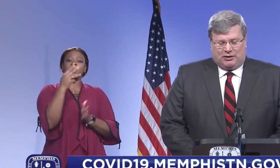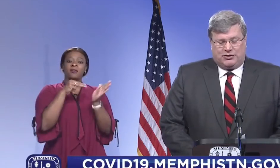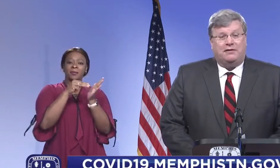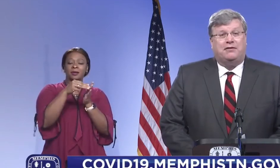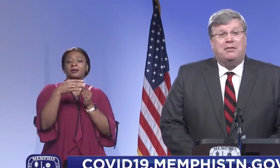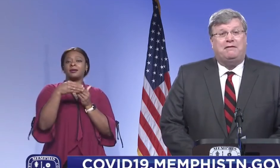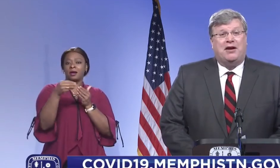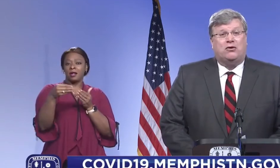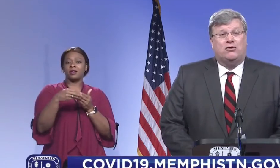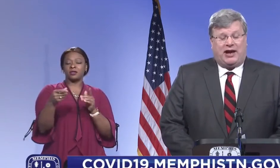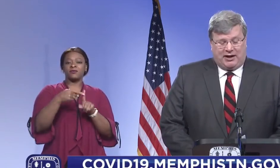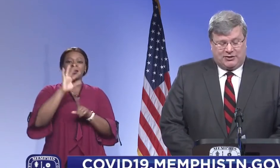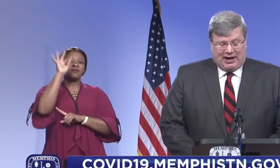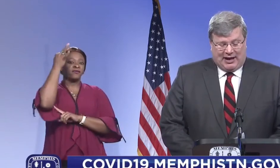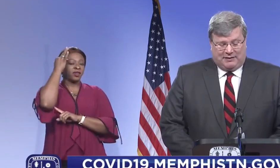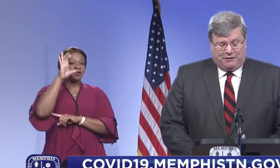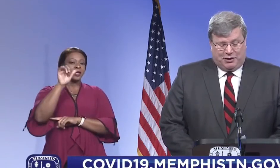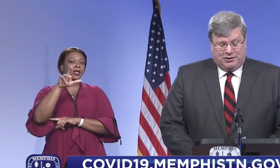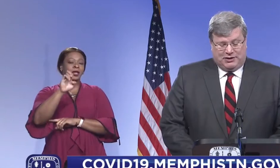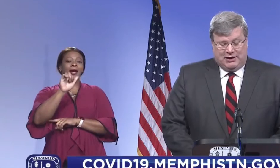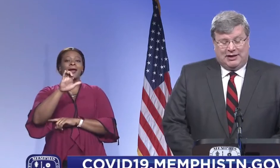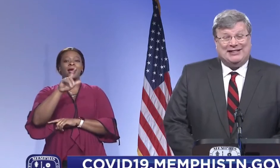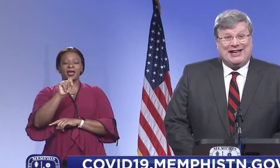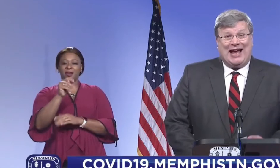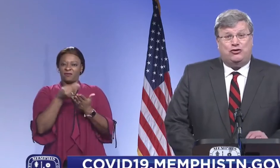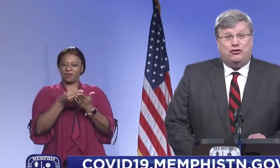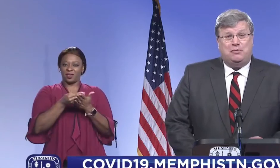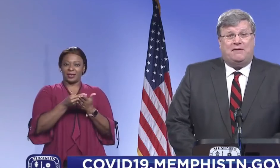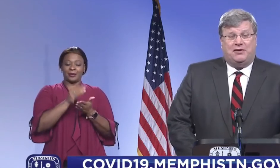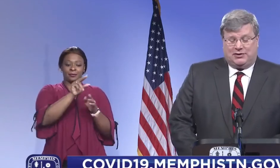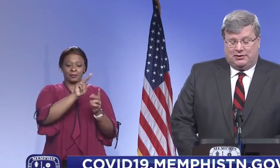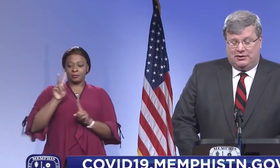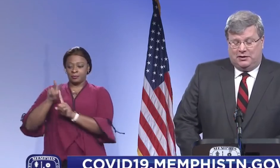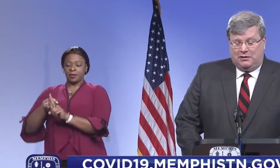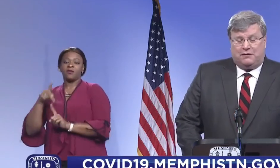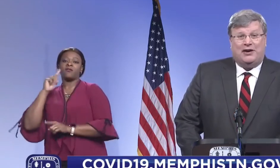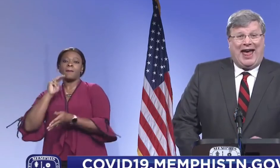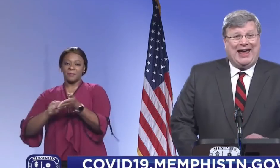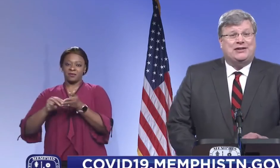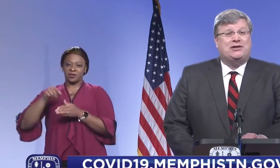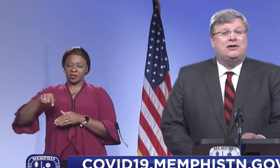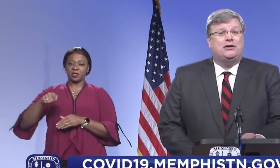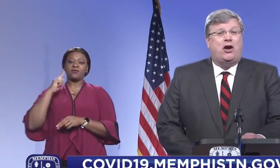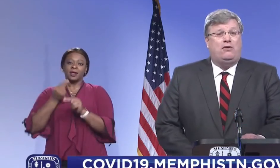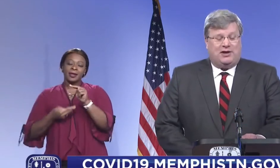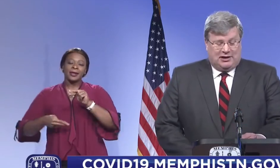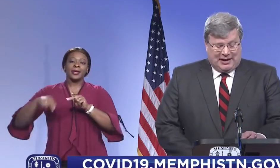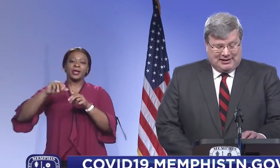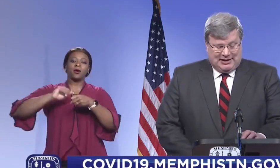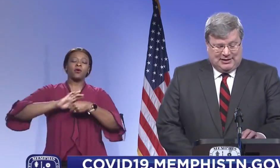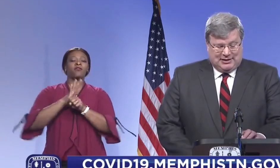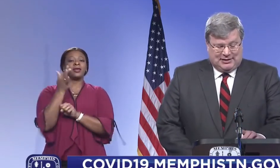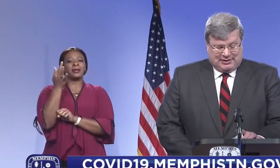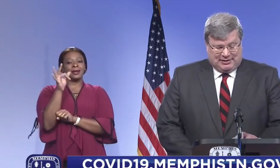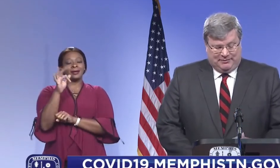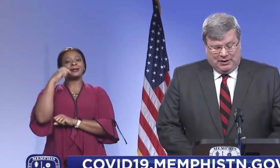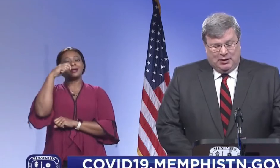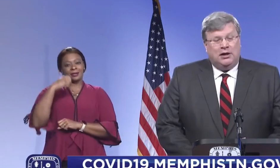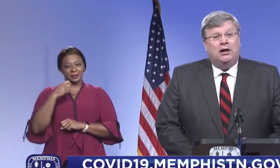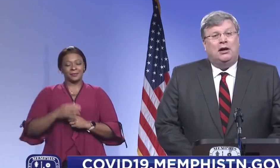million from the Federal CARES Act funds assigned to Memphis for enhanced COVID-19